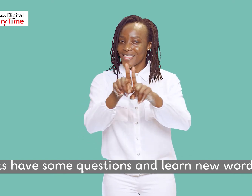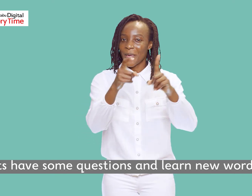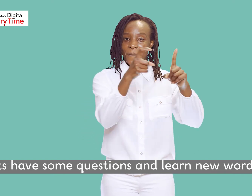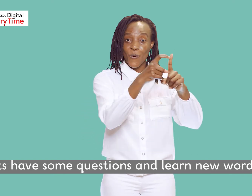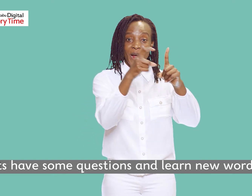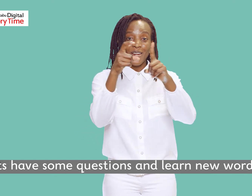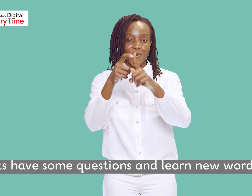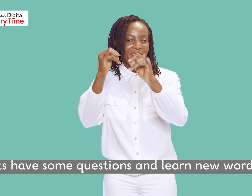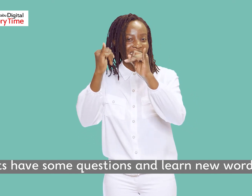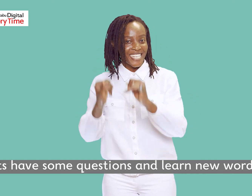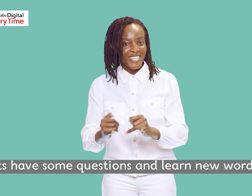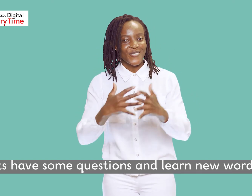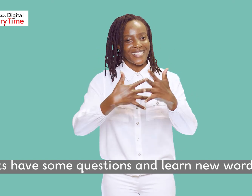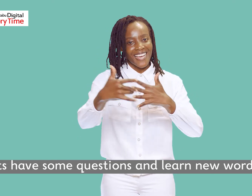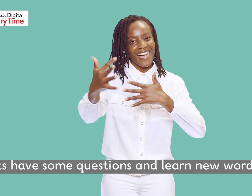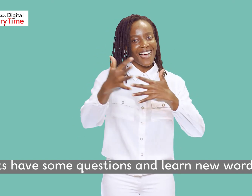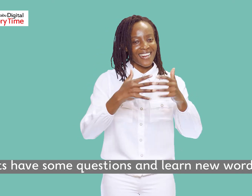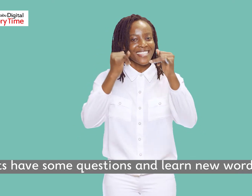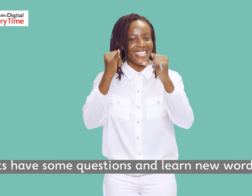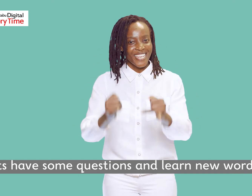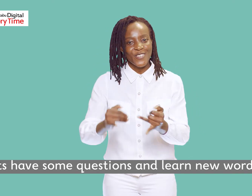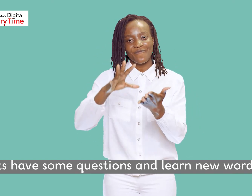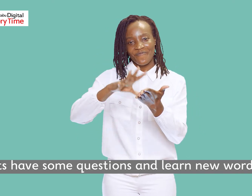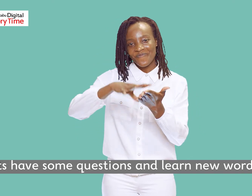Let's have some questions and learn new words and signs.